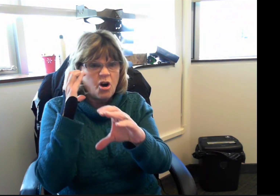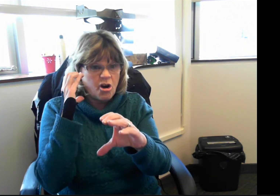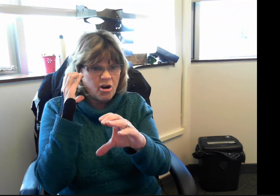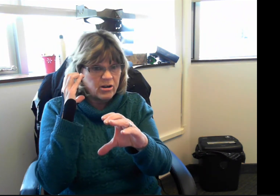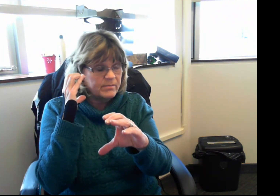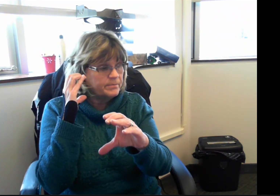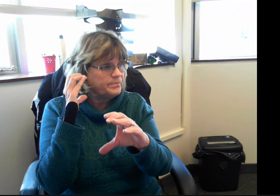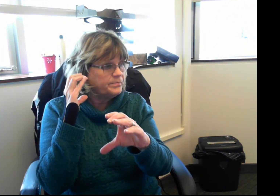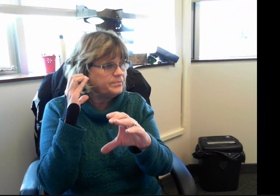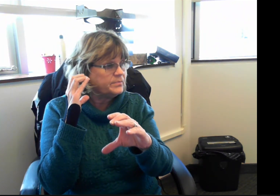car,